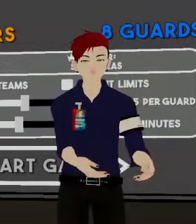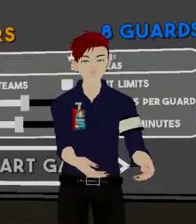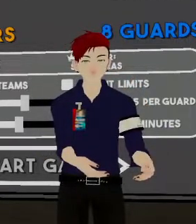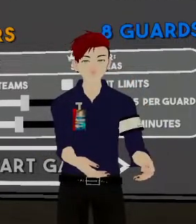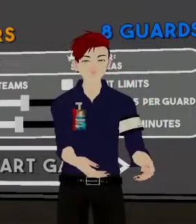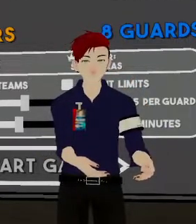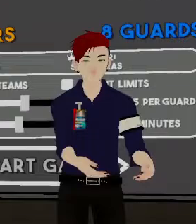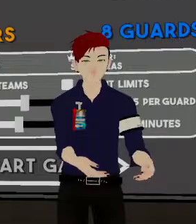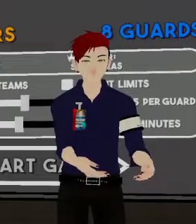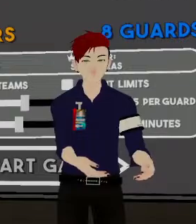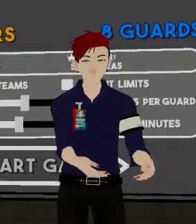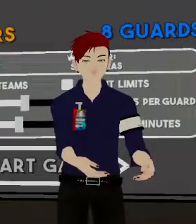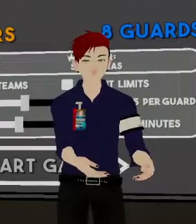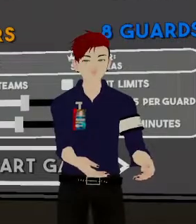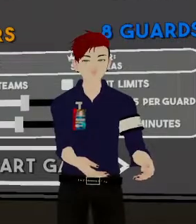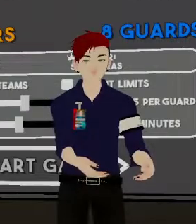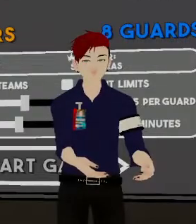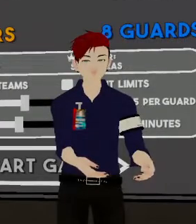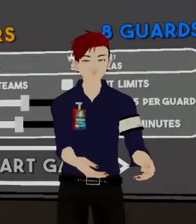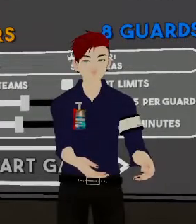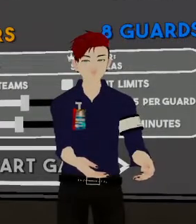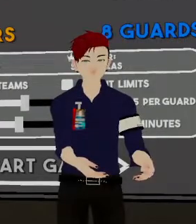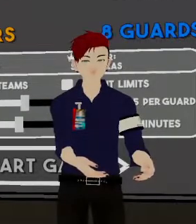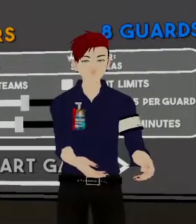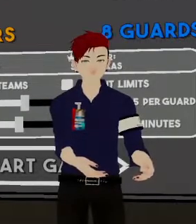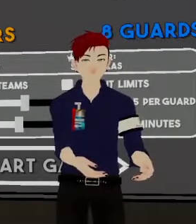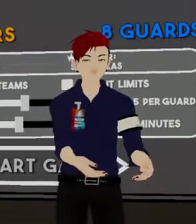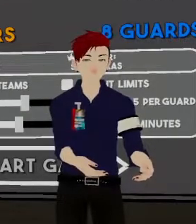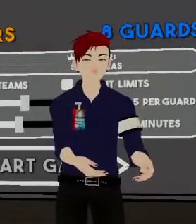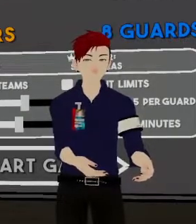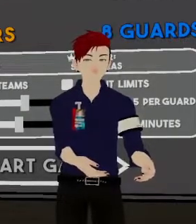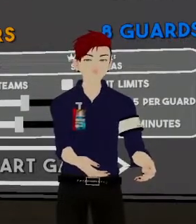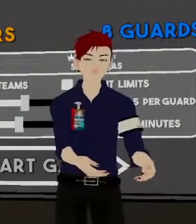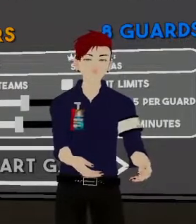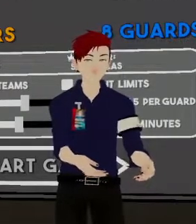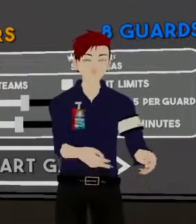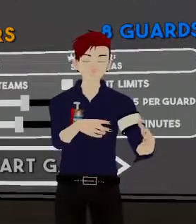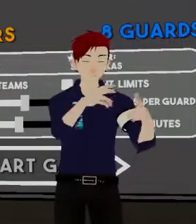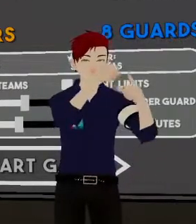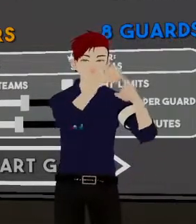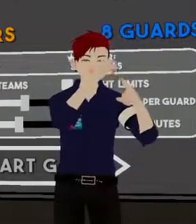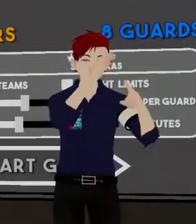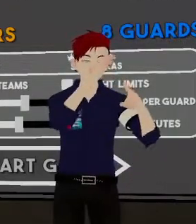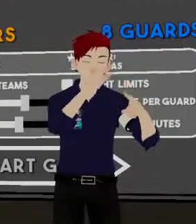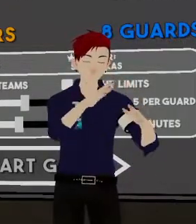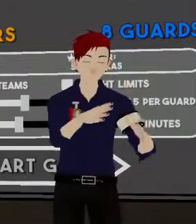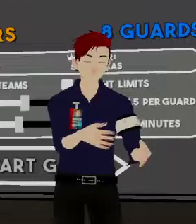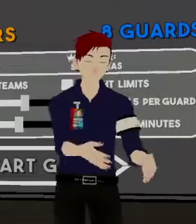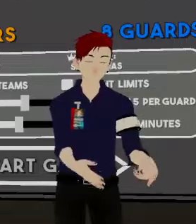like on the weekends. Yeah, the only issue is that I'm It's- European, so I don't want to wake up at